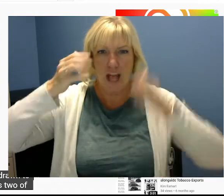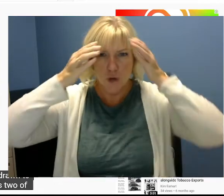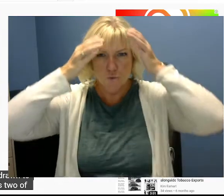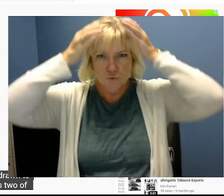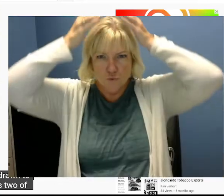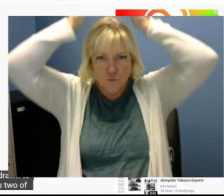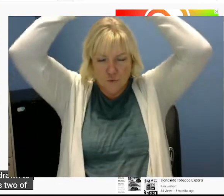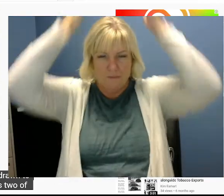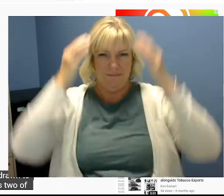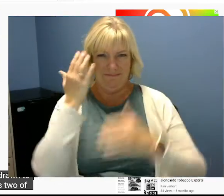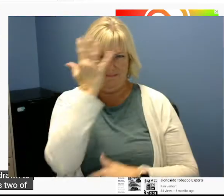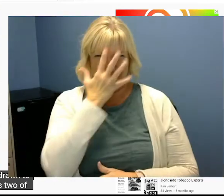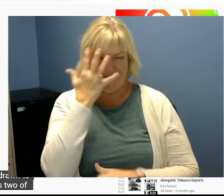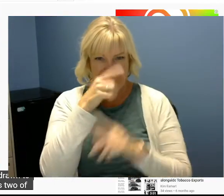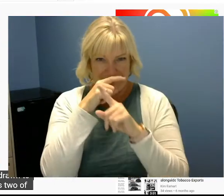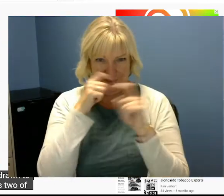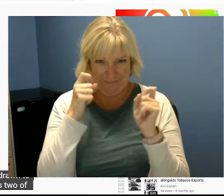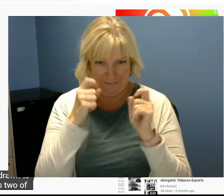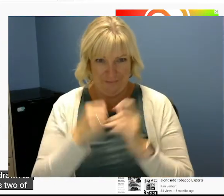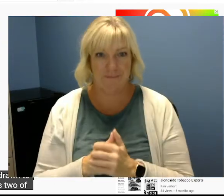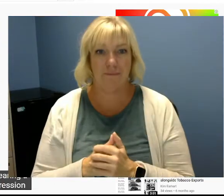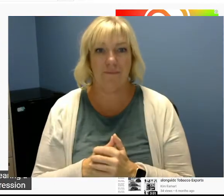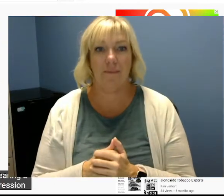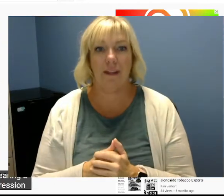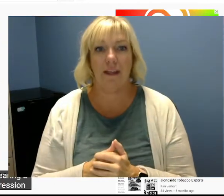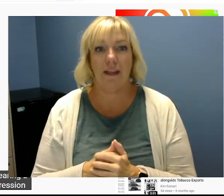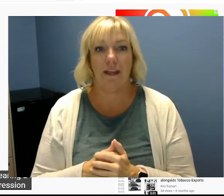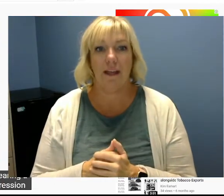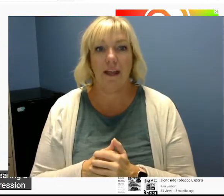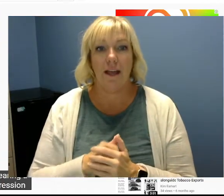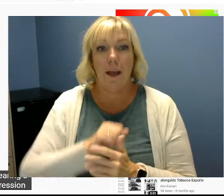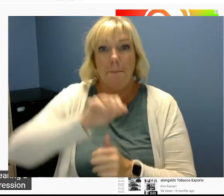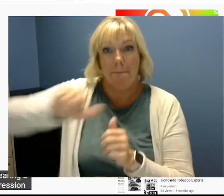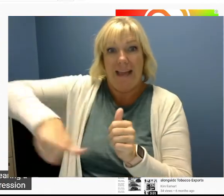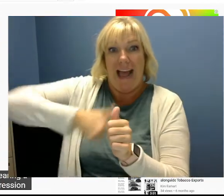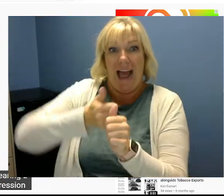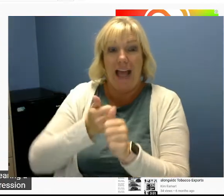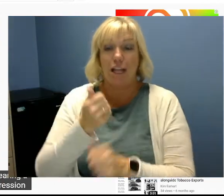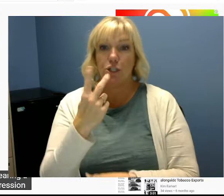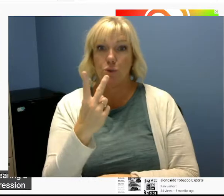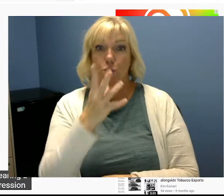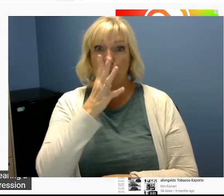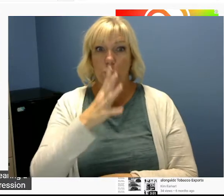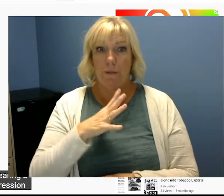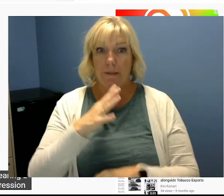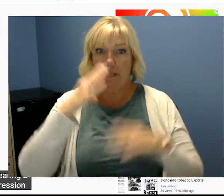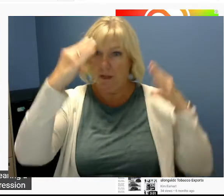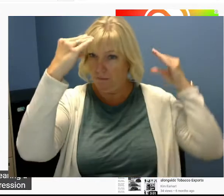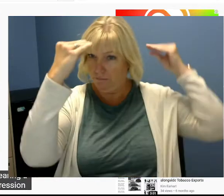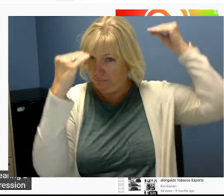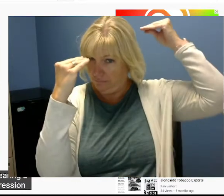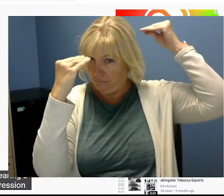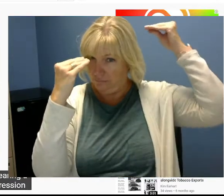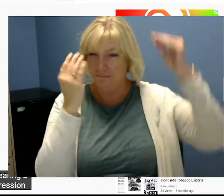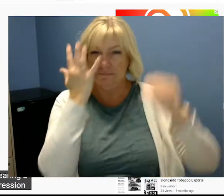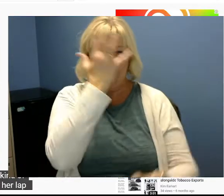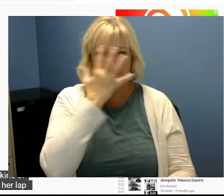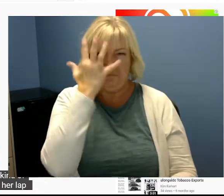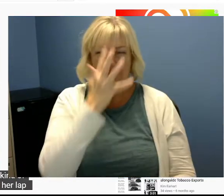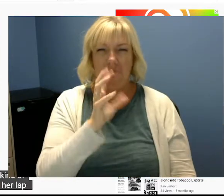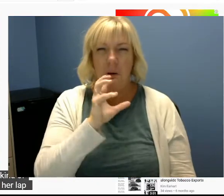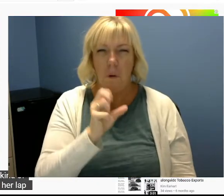not very attractive. And then there's two women that are right behind her. One's wearing a hat. She looks really old, real